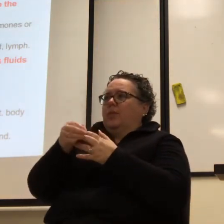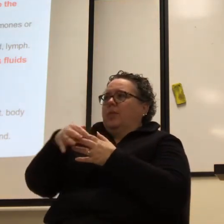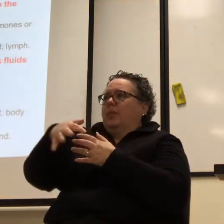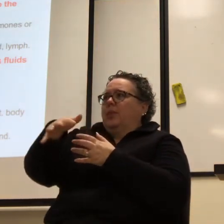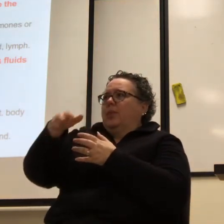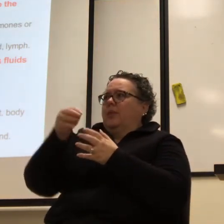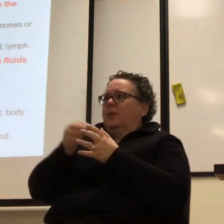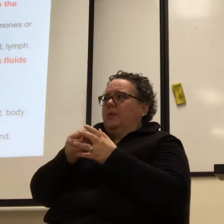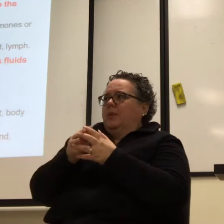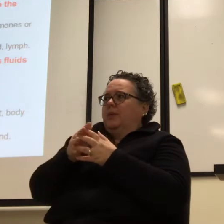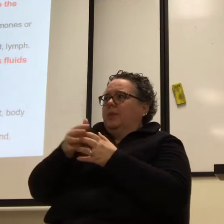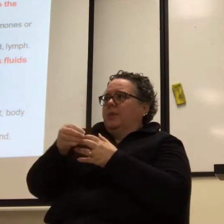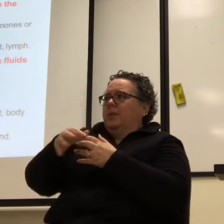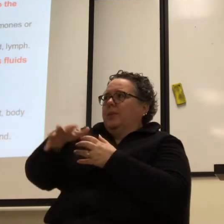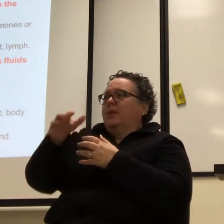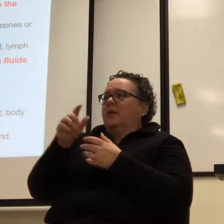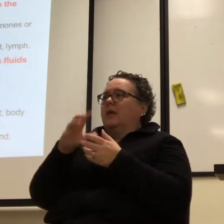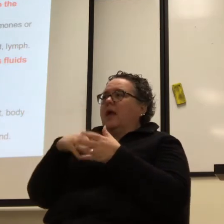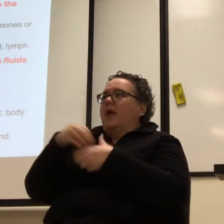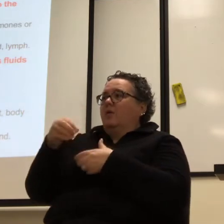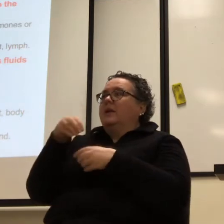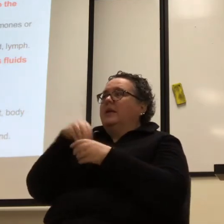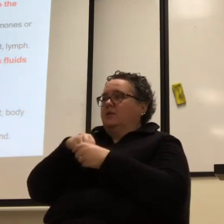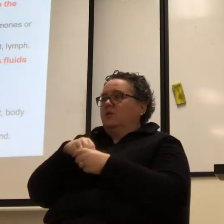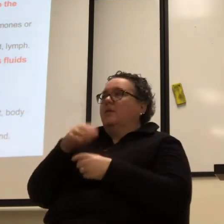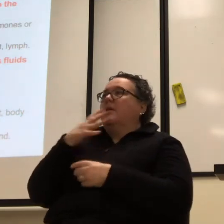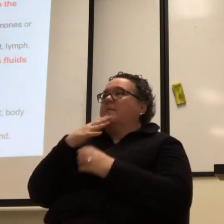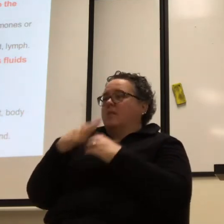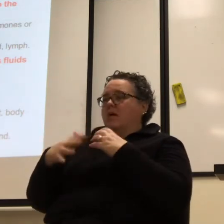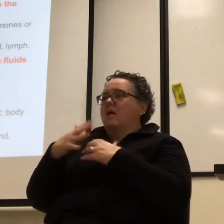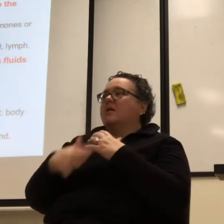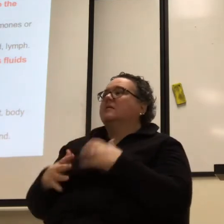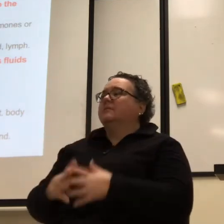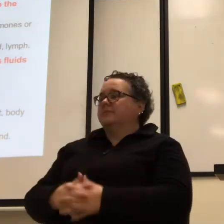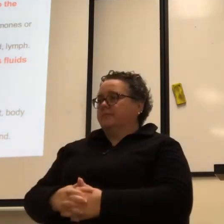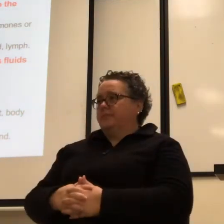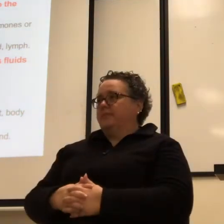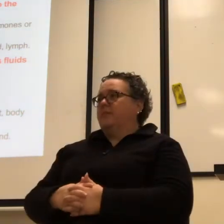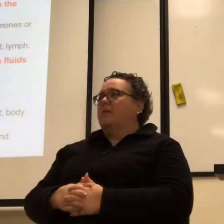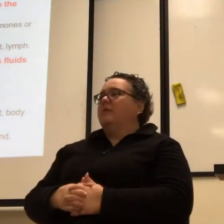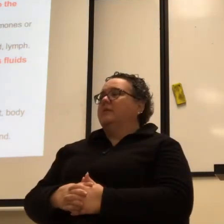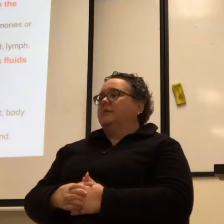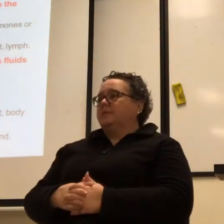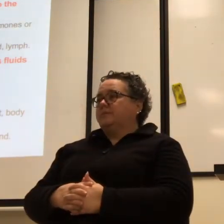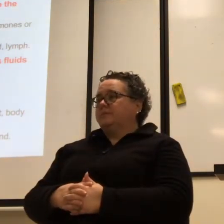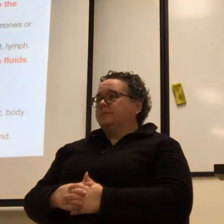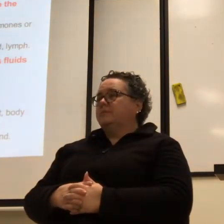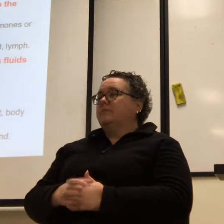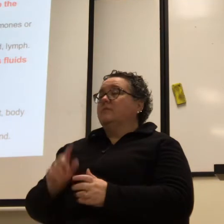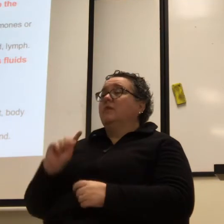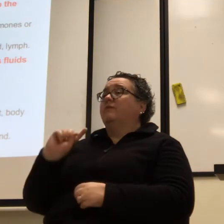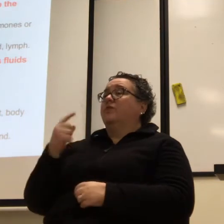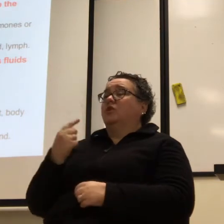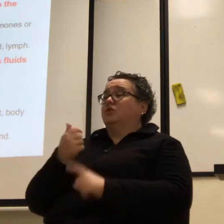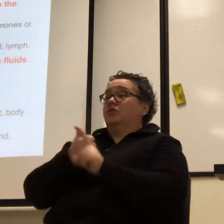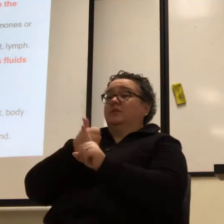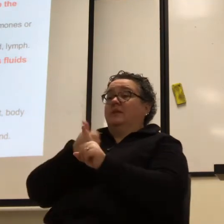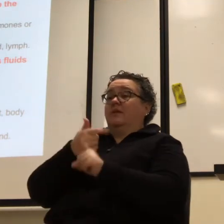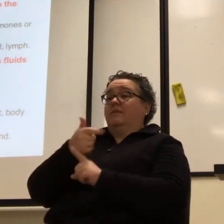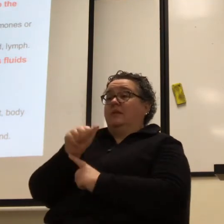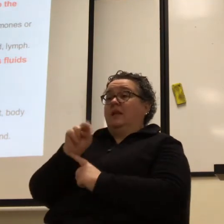Endocrine, exocrine is what I'm writing up here, and just kind of chart out the differences. All right, so first thing is you're a gland. What do you